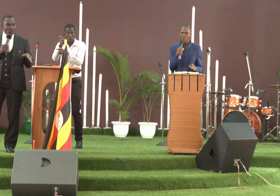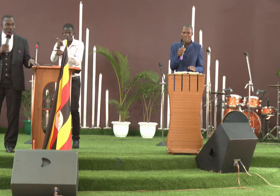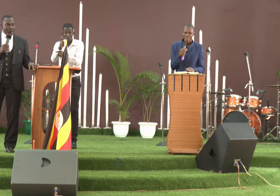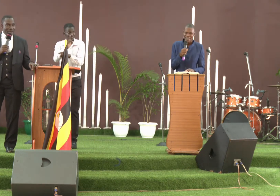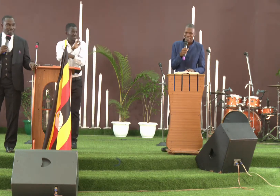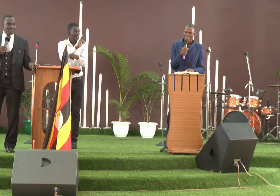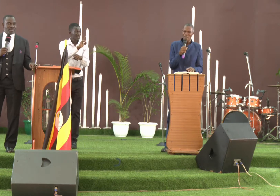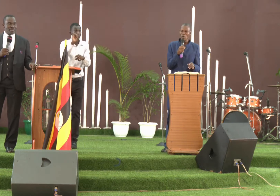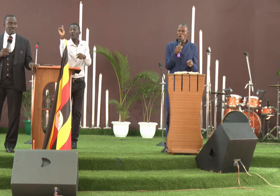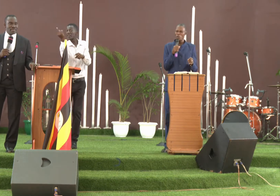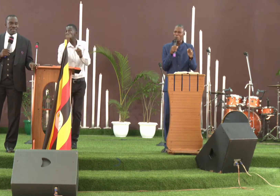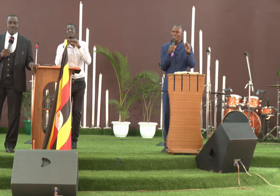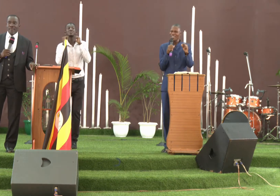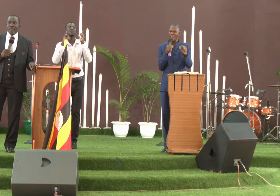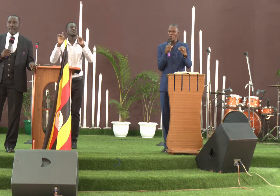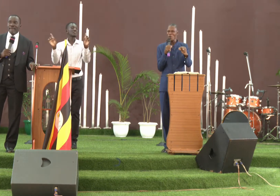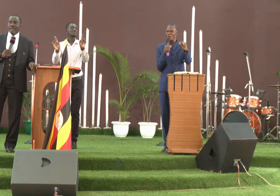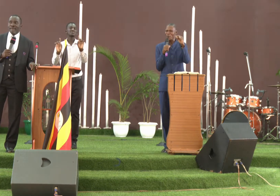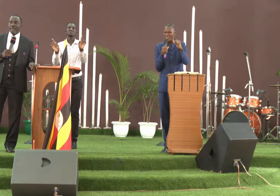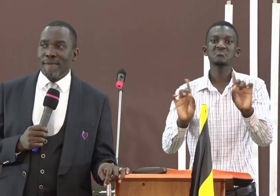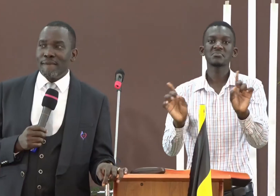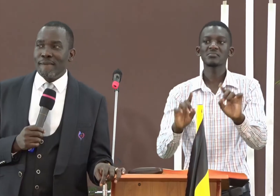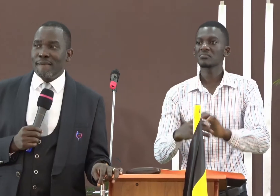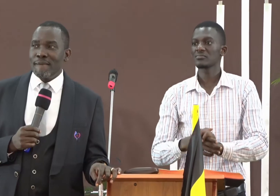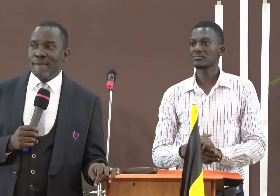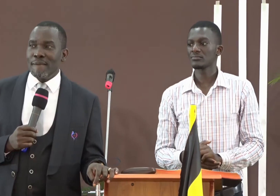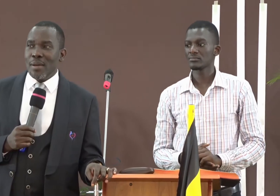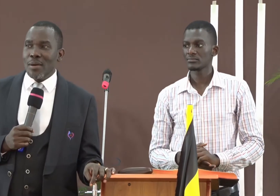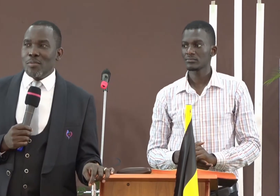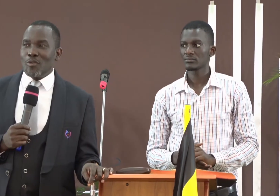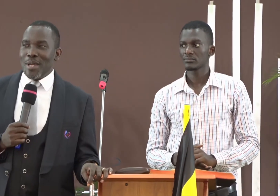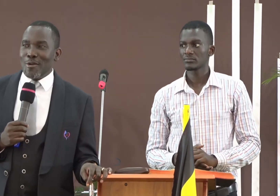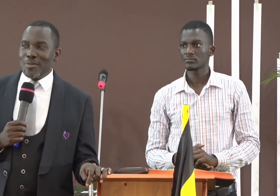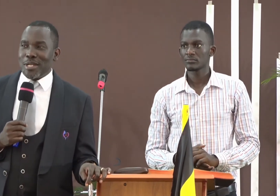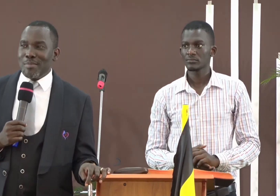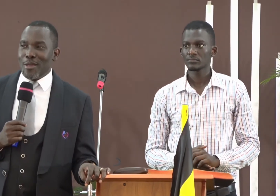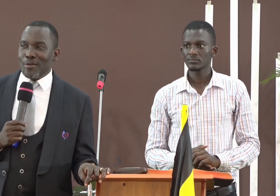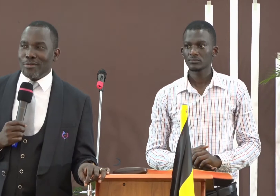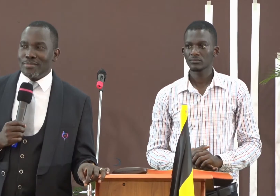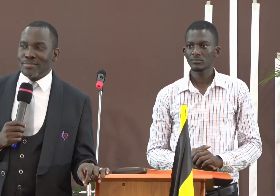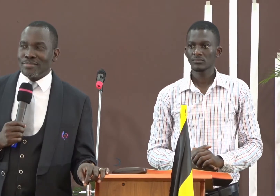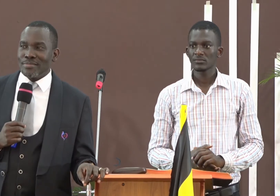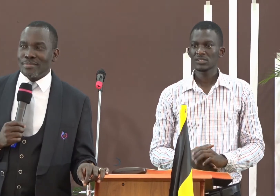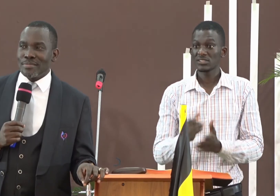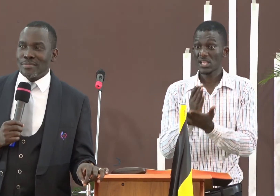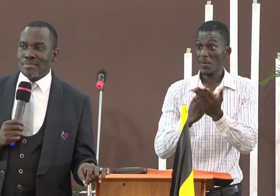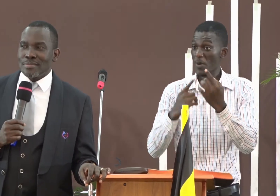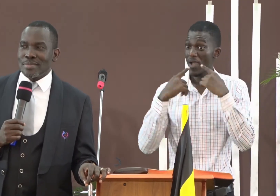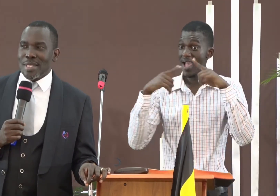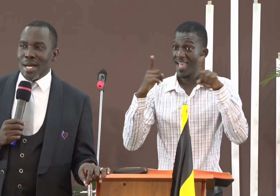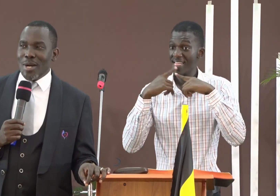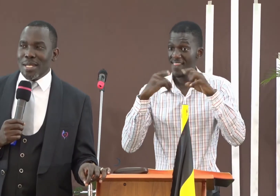okubeera omusumba. Let me warn you, pastor, you're not the first to pastor. One of the